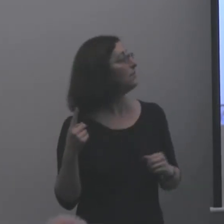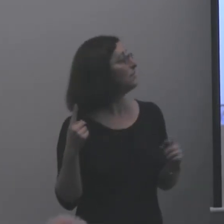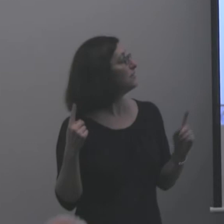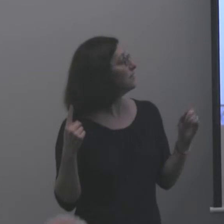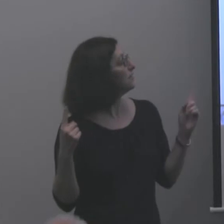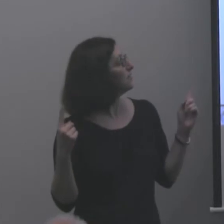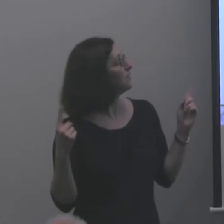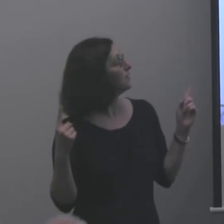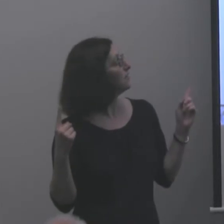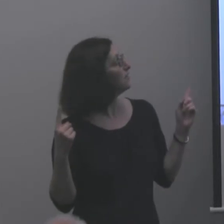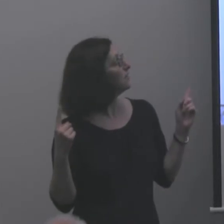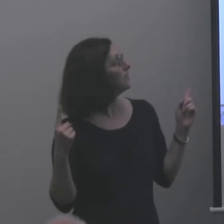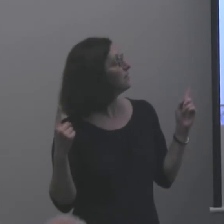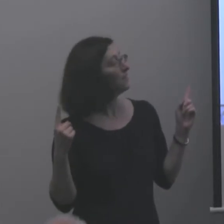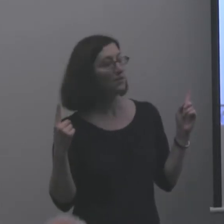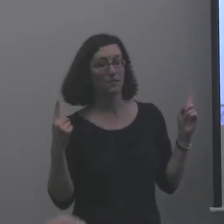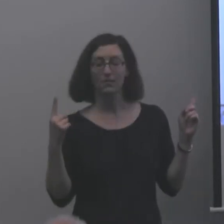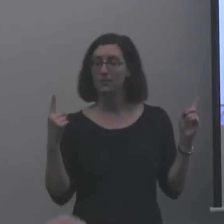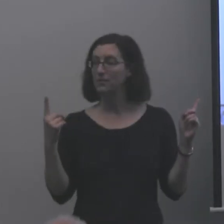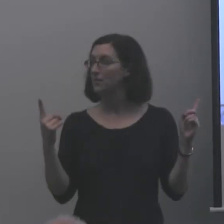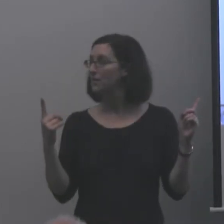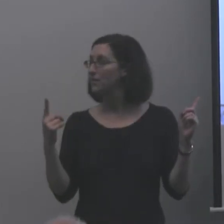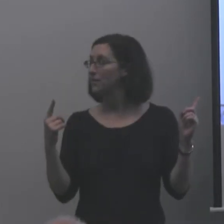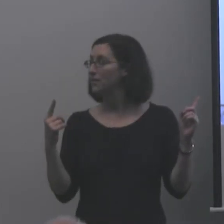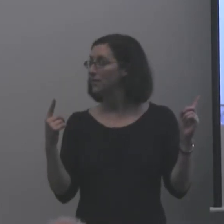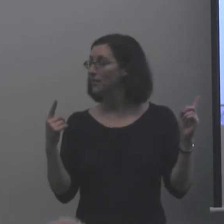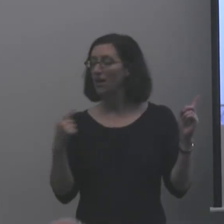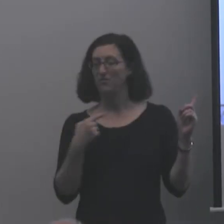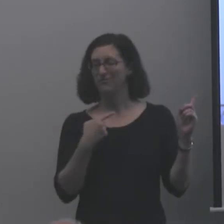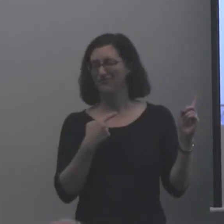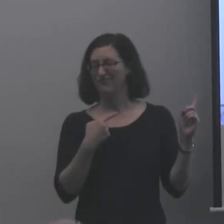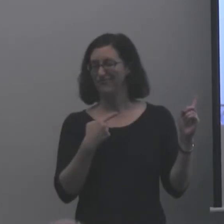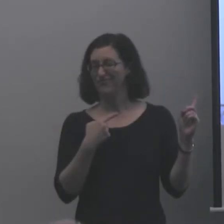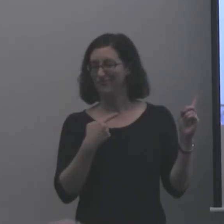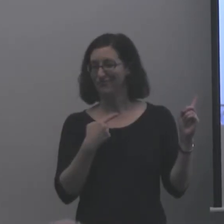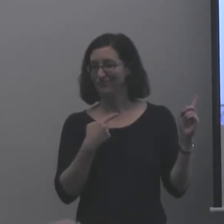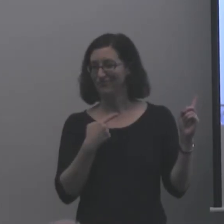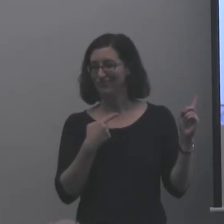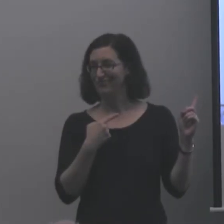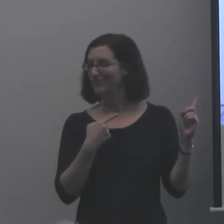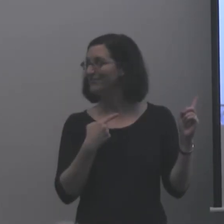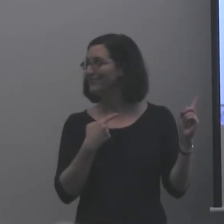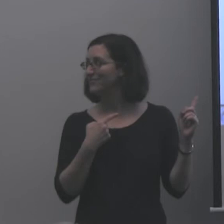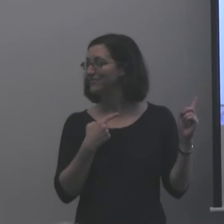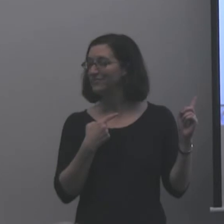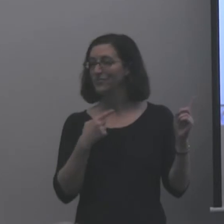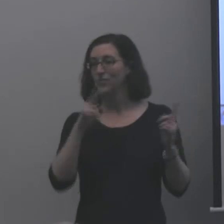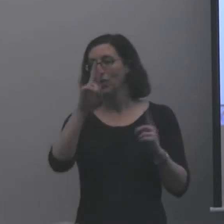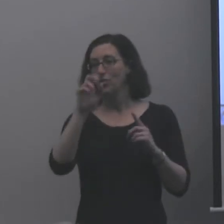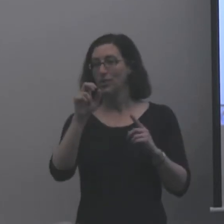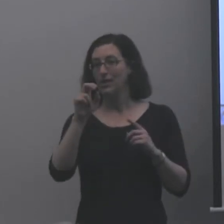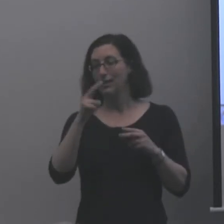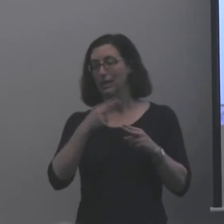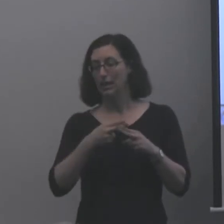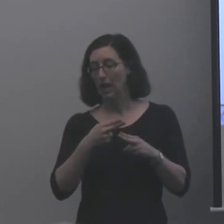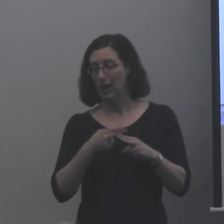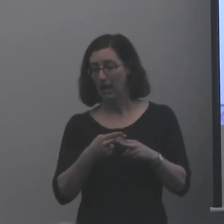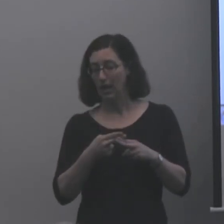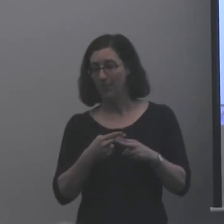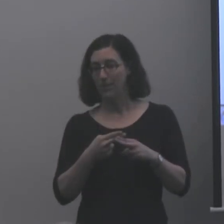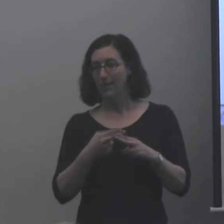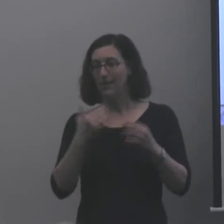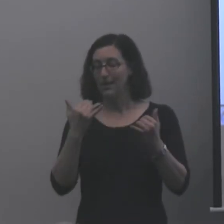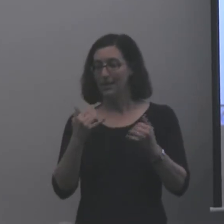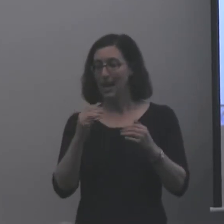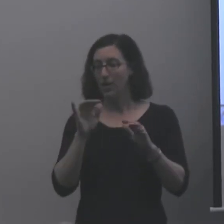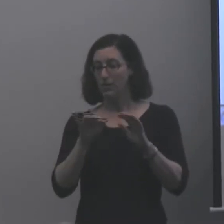format menu. New and semi. Oh, Open dot this dot works. dot. Make move rename dot enter. Rename. Leaving menus. Enter a new document name